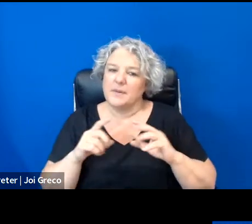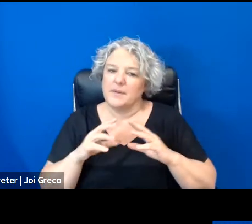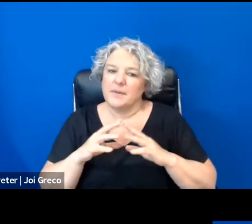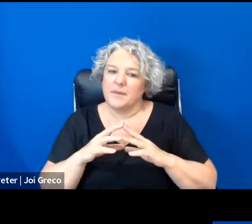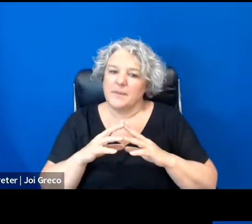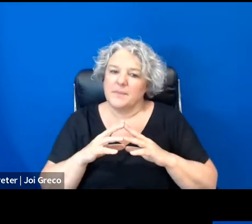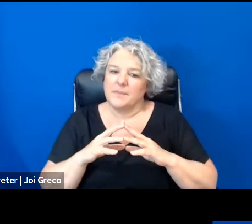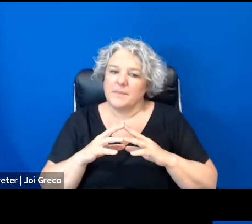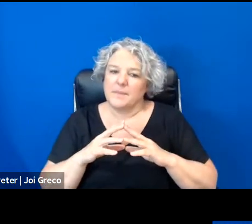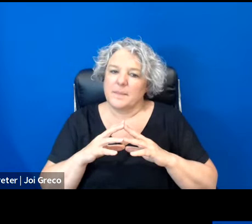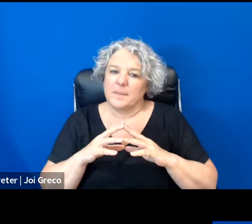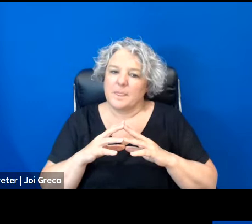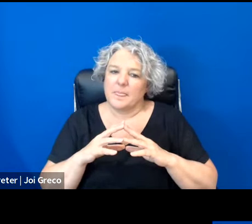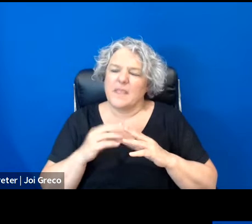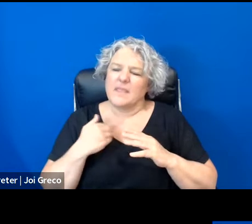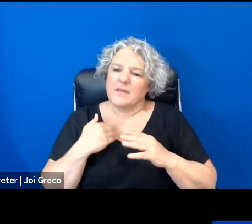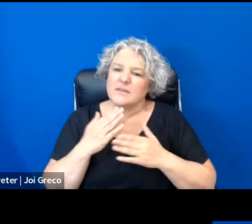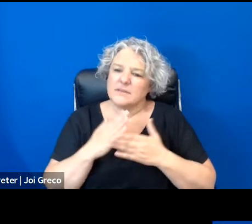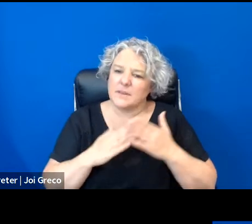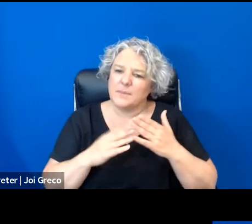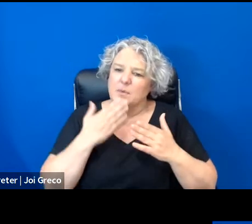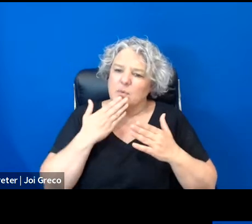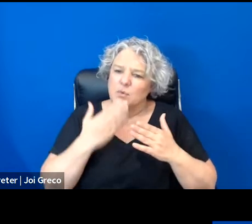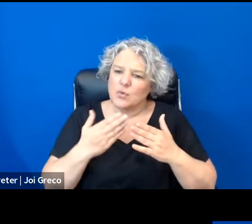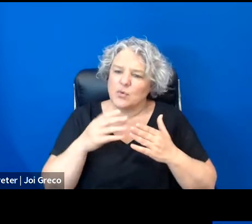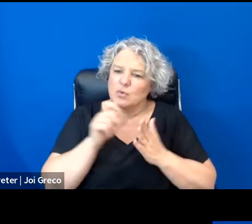There's been some really cool writing